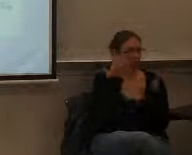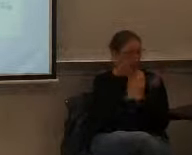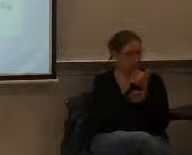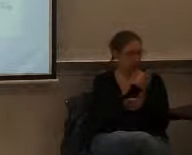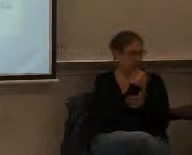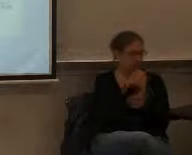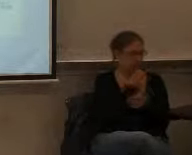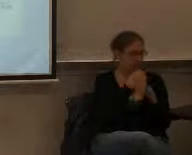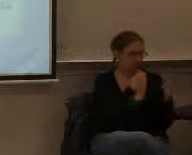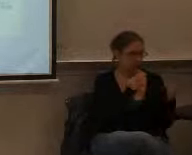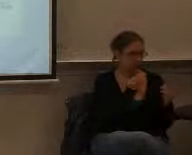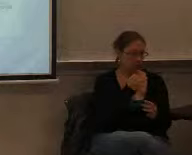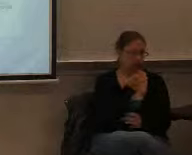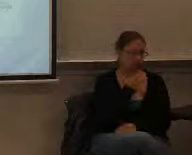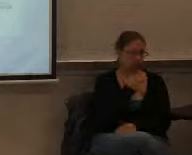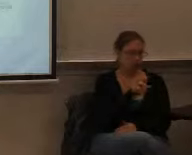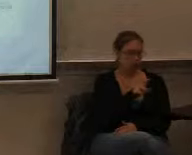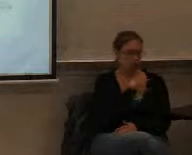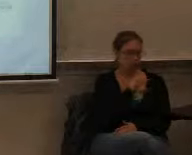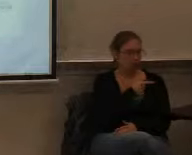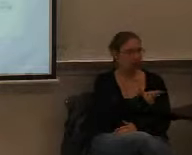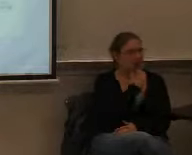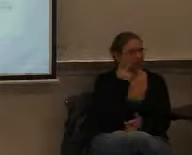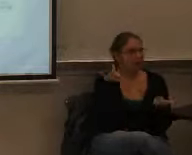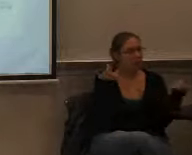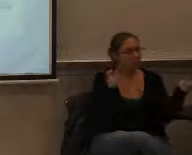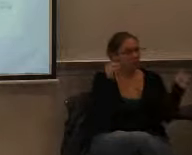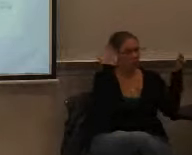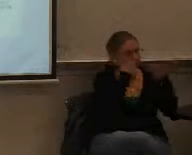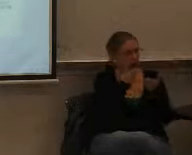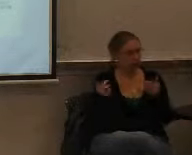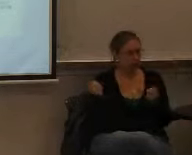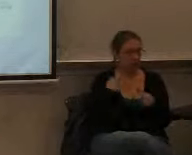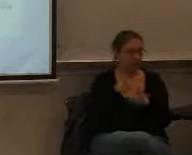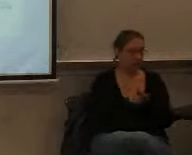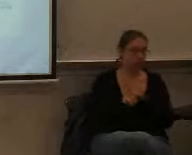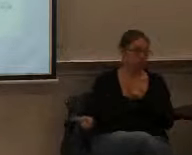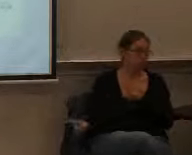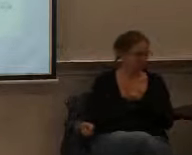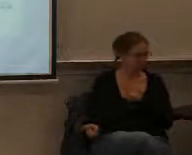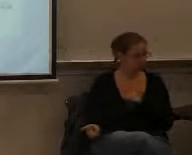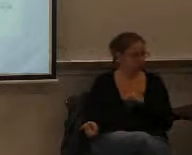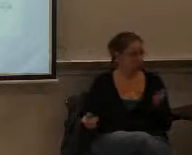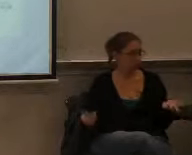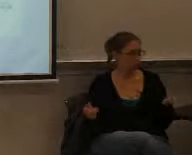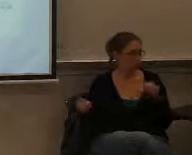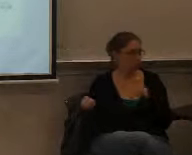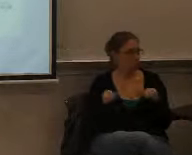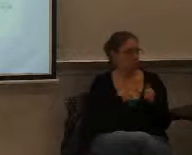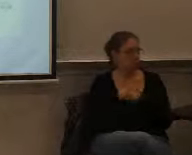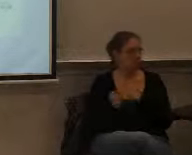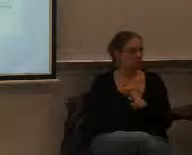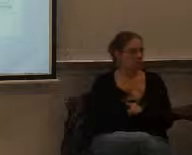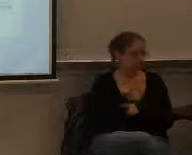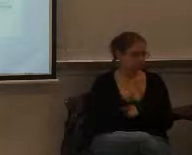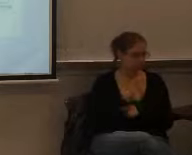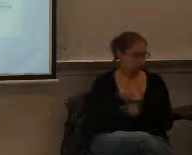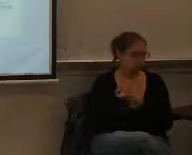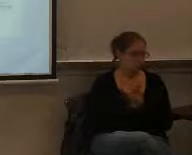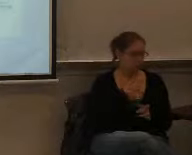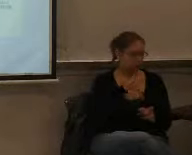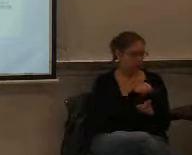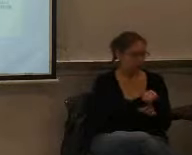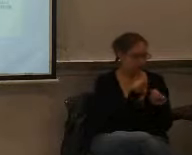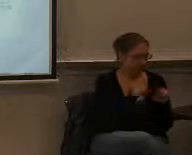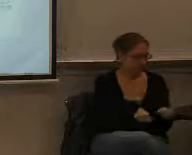colored Schindler trap. They see a large object coming and they get out of the way. They move away from it before the